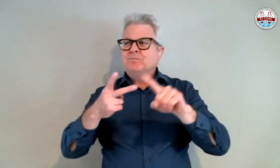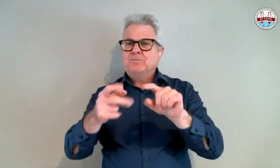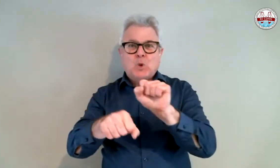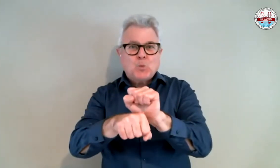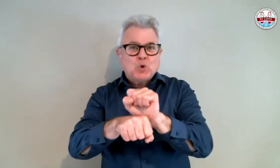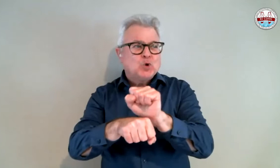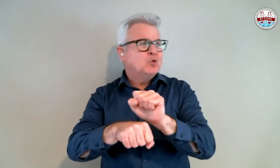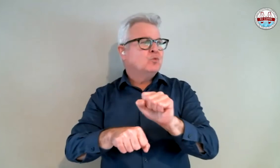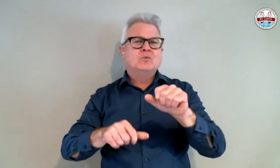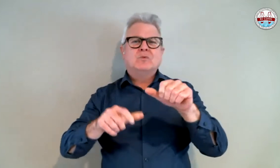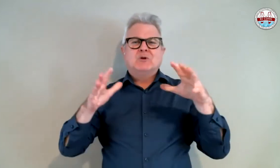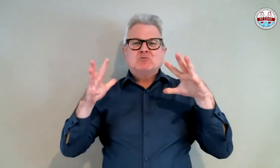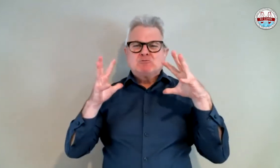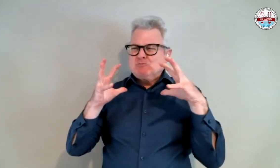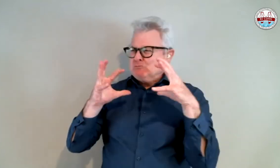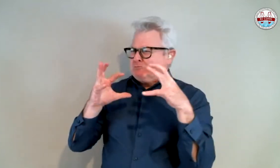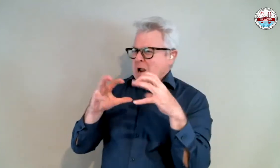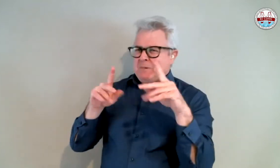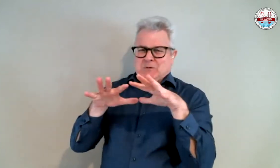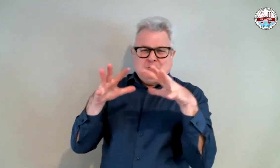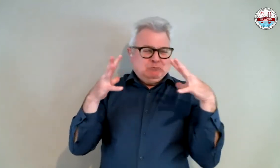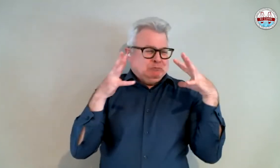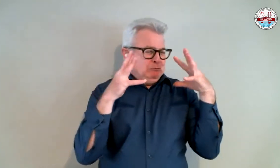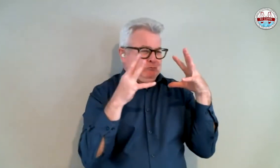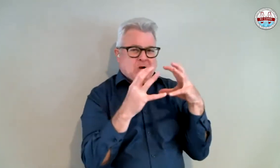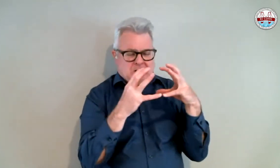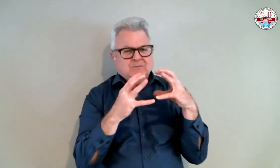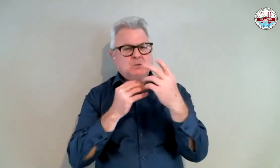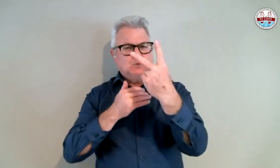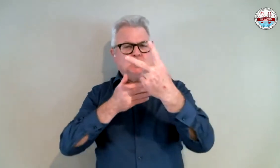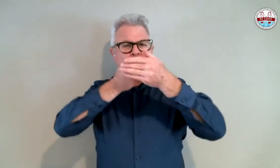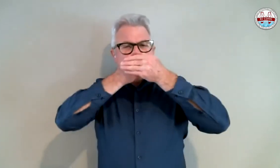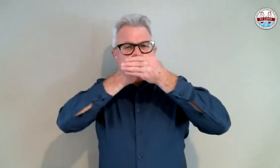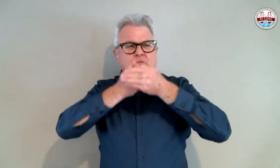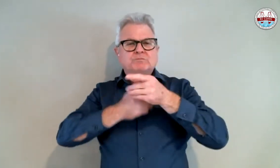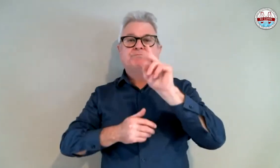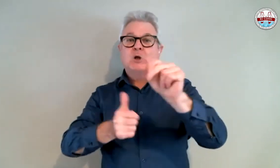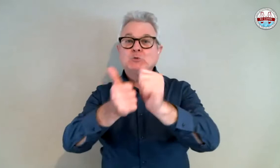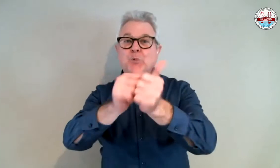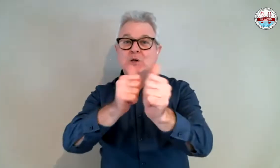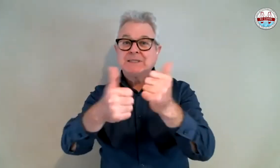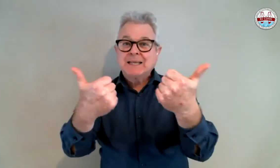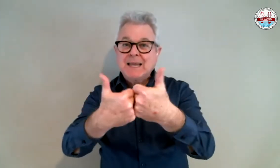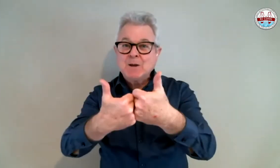And that's the type of mask that you would use at work, maybe going into a grocery store, department store, 2 mask